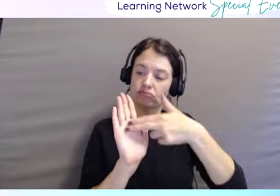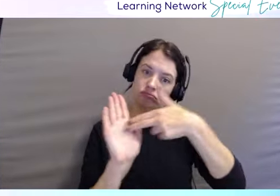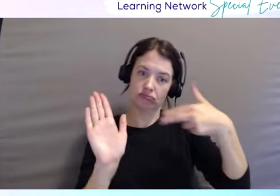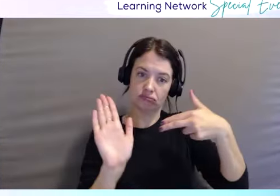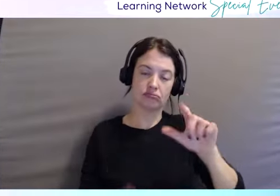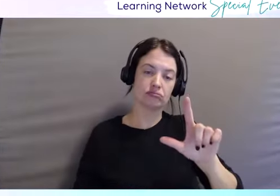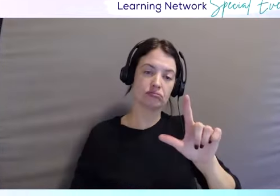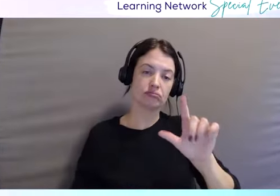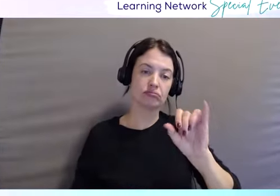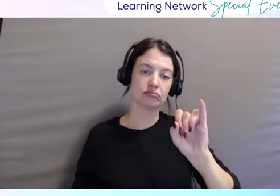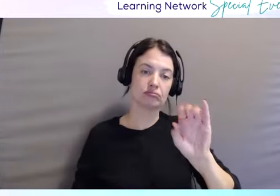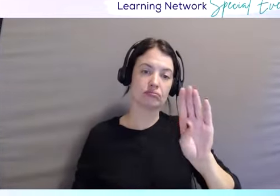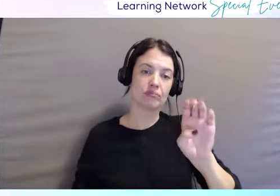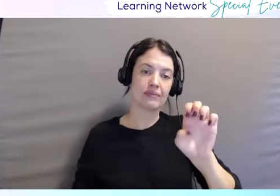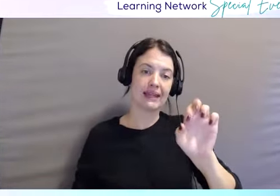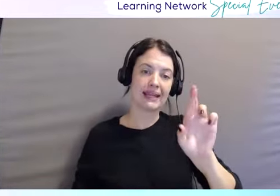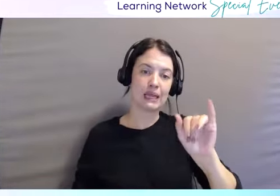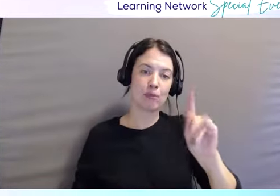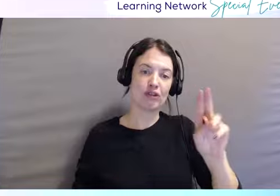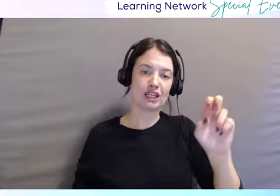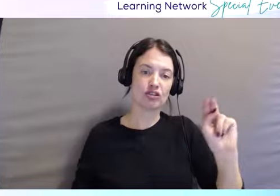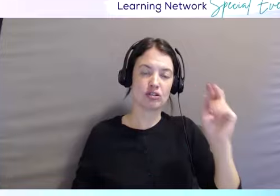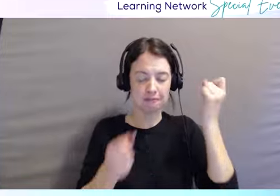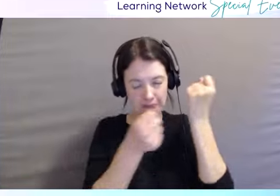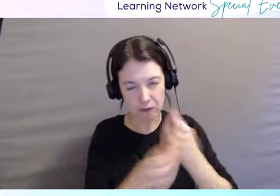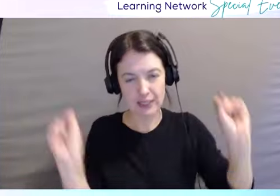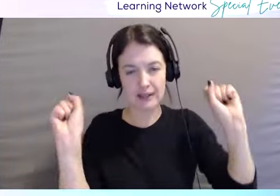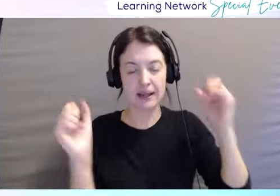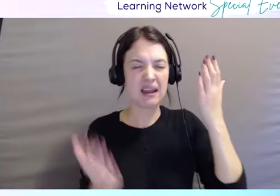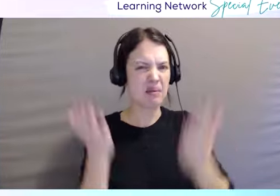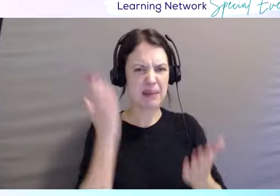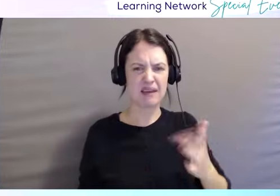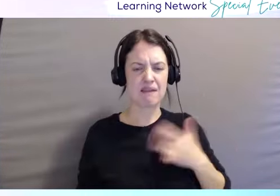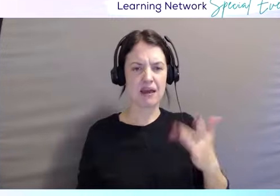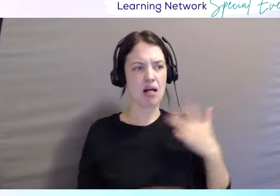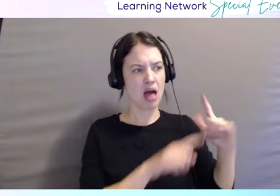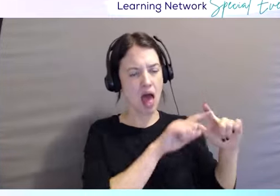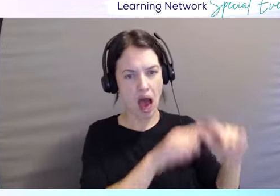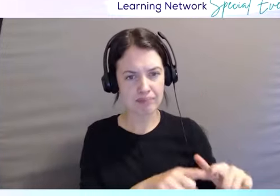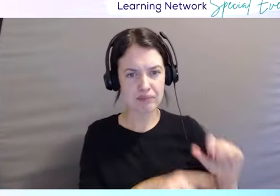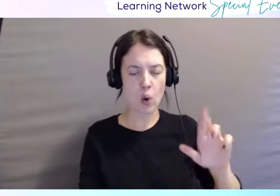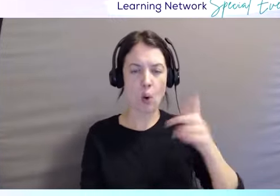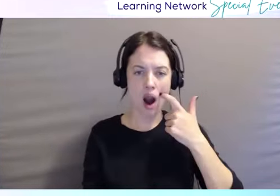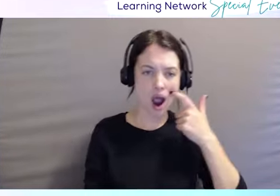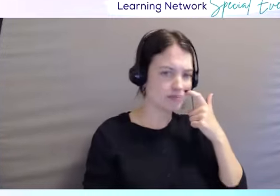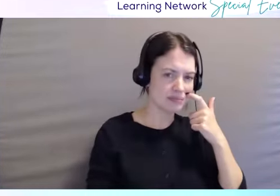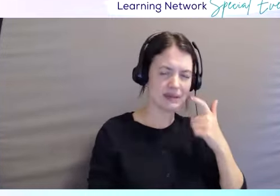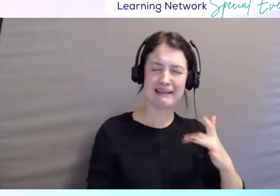more liberating than perhaps getting out from under dependence or an addiction. And we're currently working on an